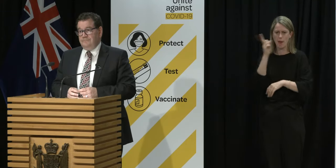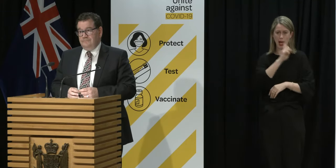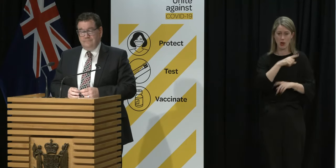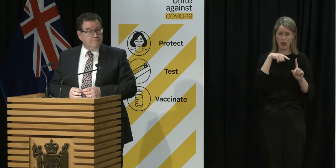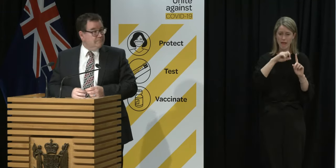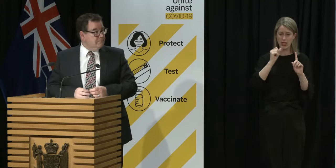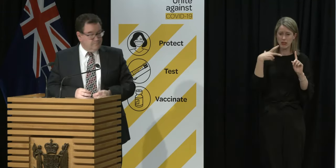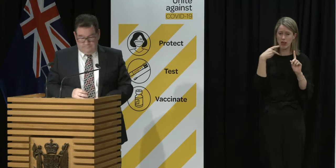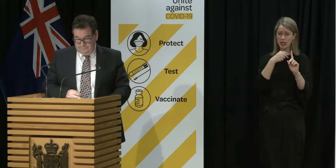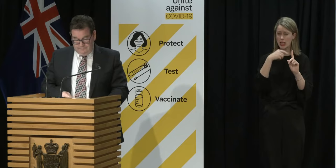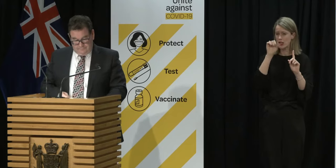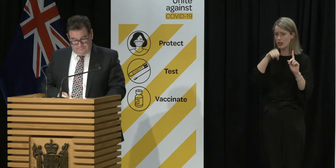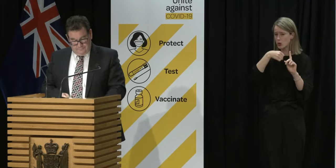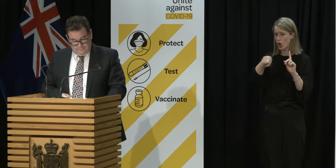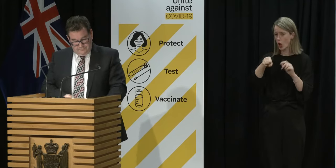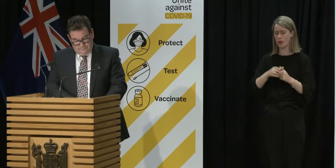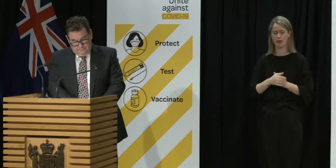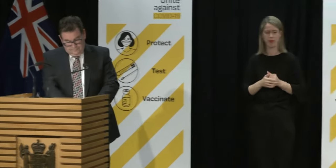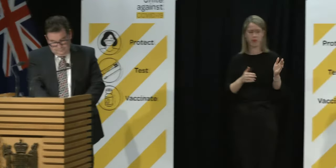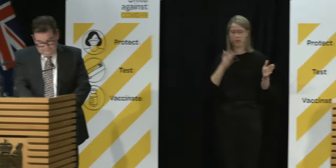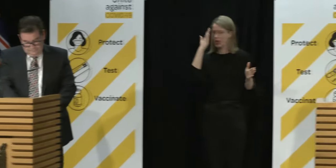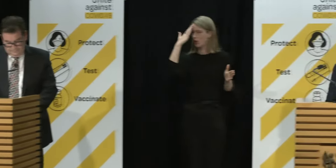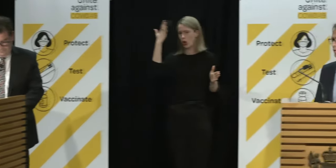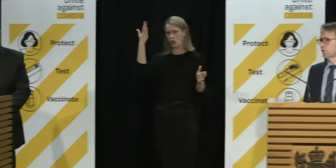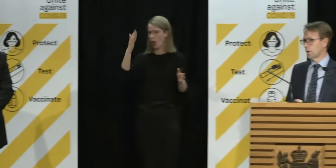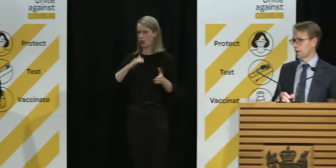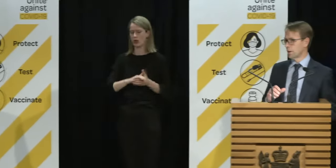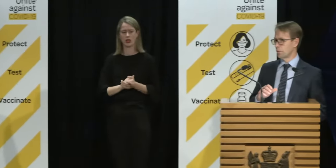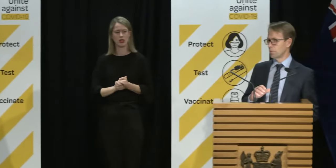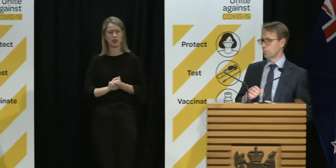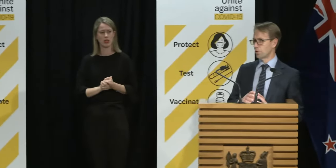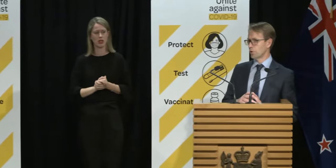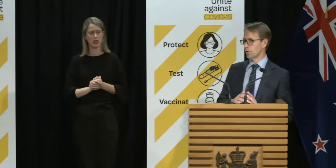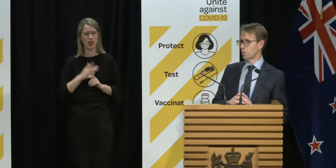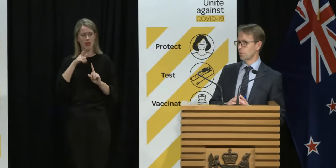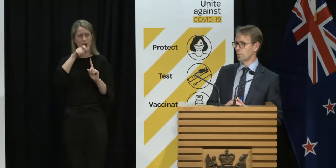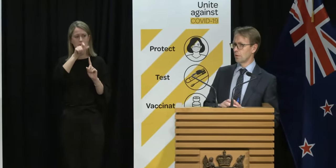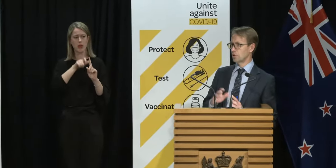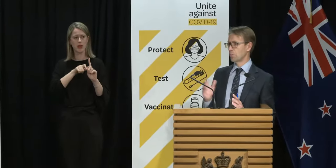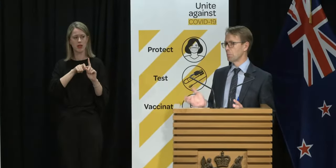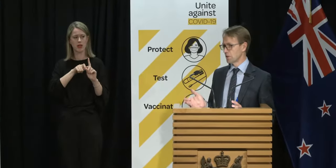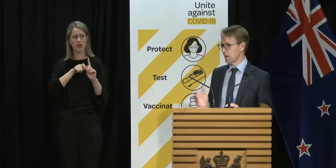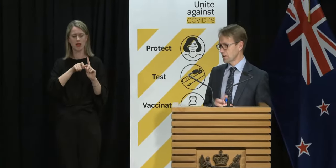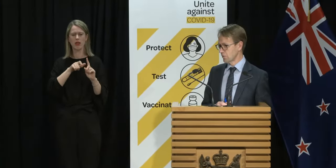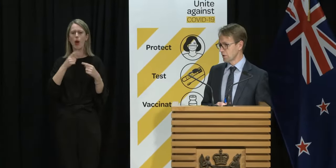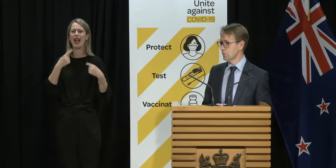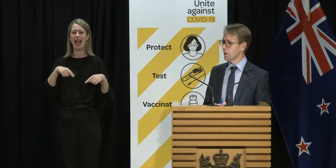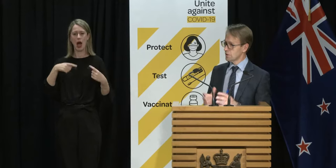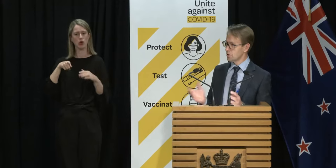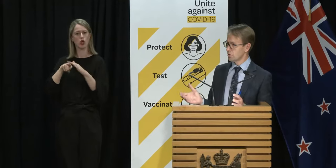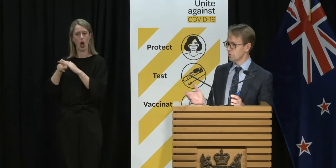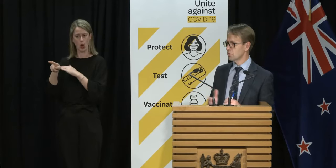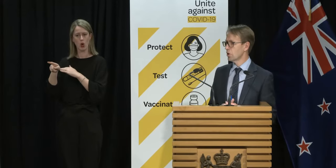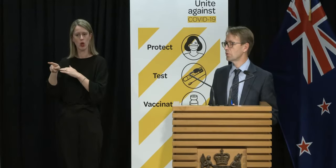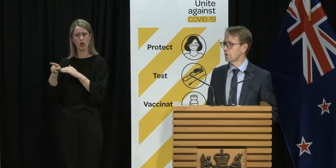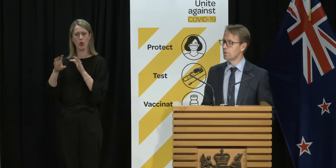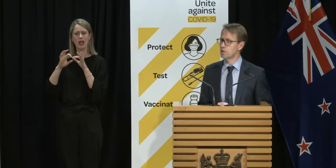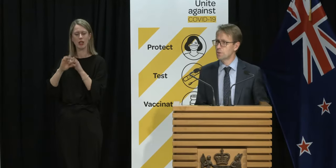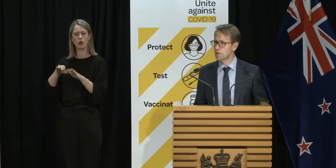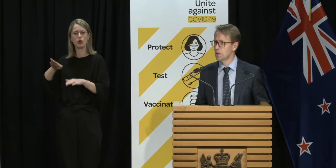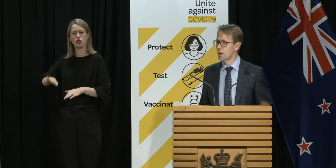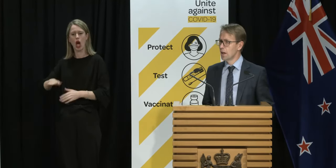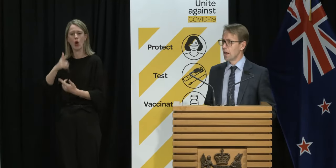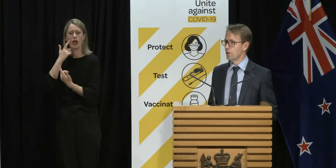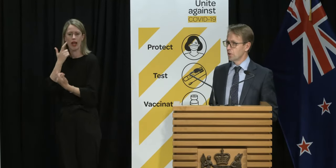vaccination status? I don't and it was a person who was a permitted activity related to childcare